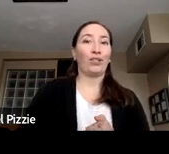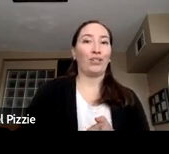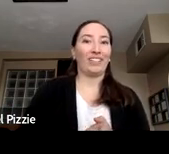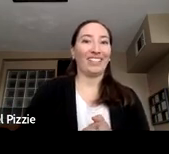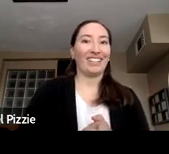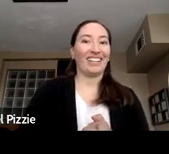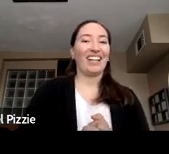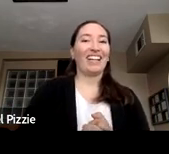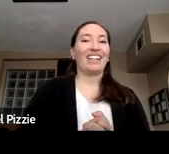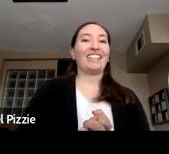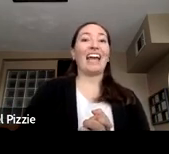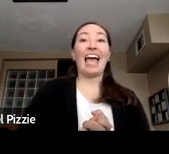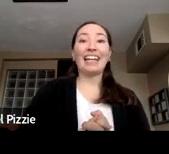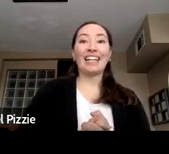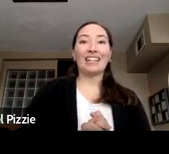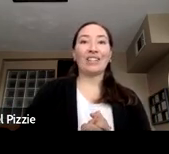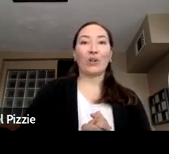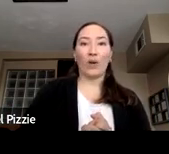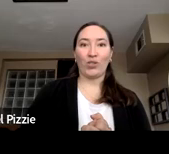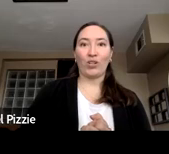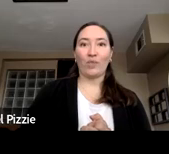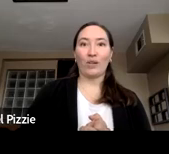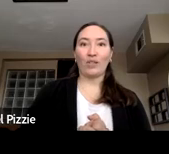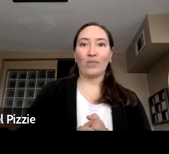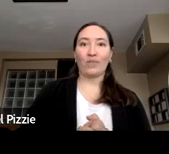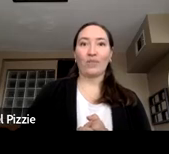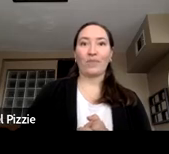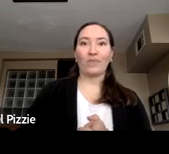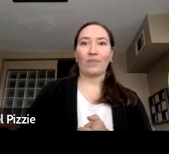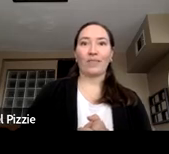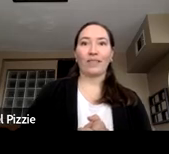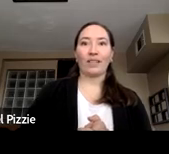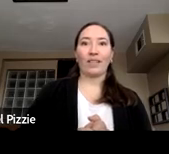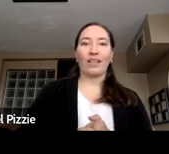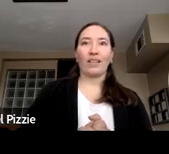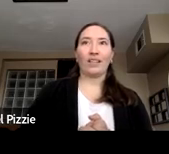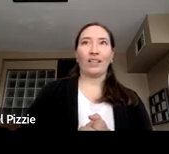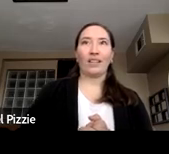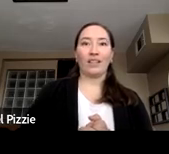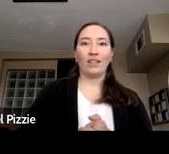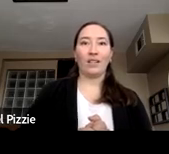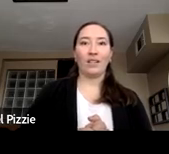encourage you to edit your question numbers.